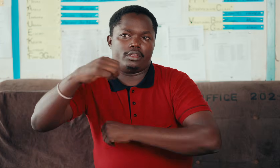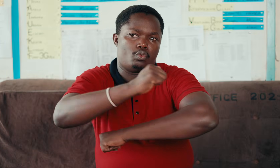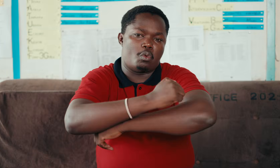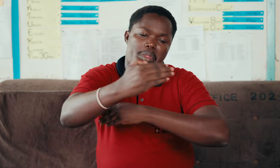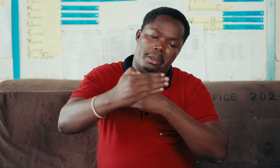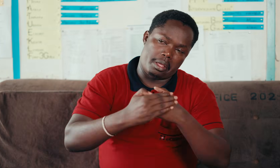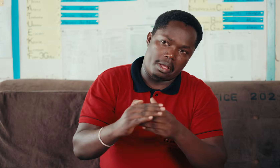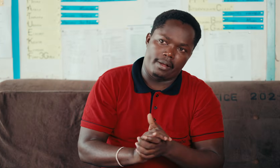referrals